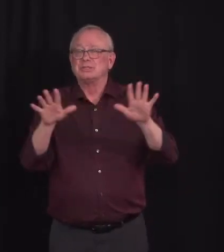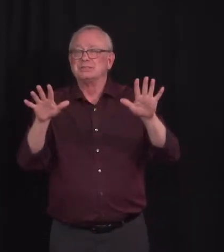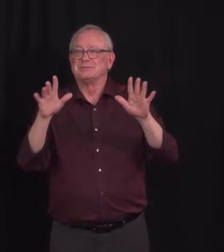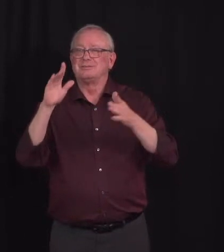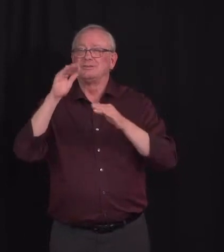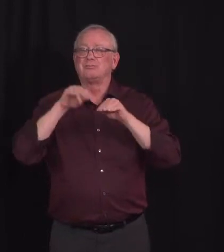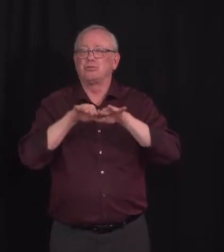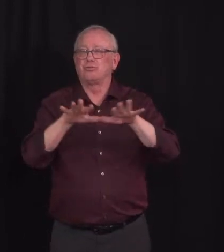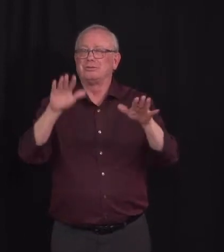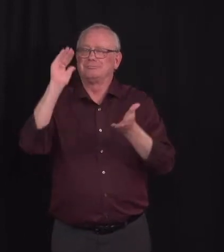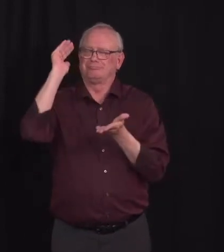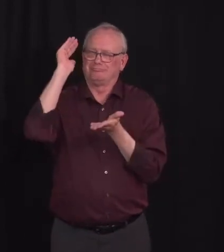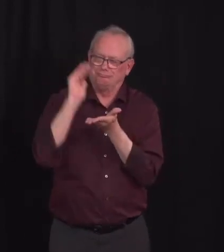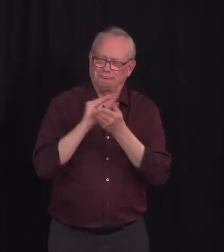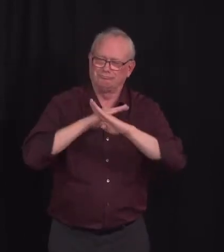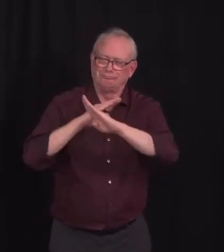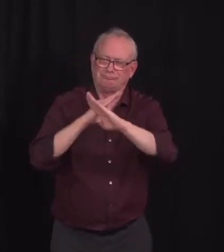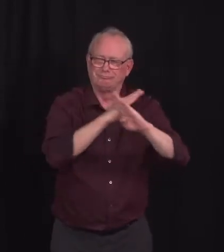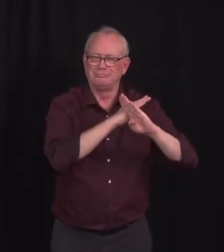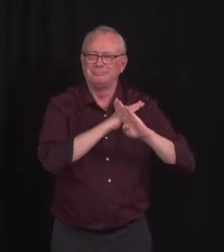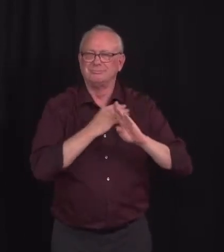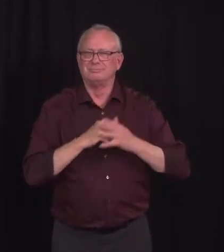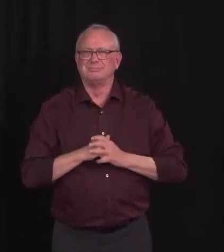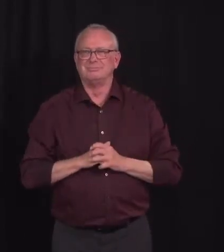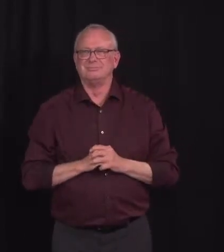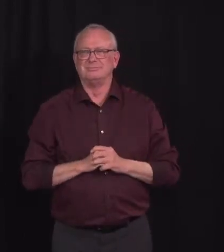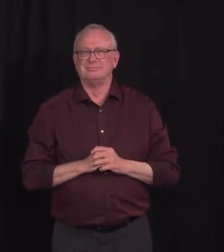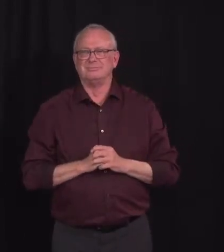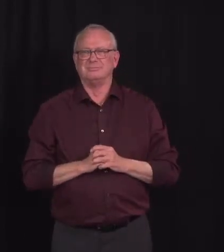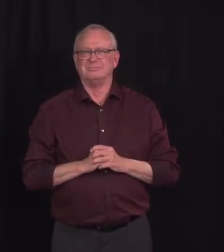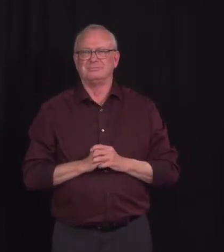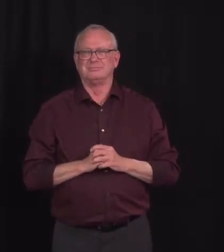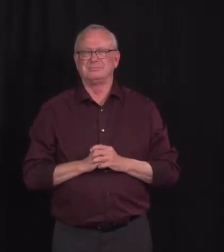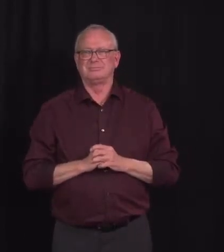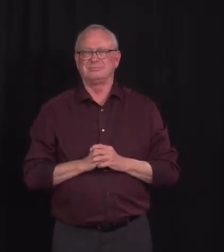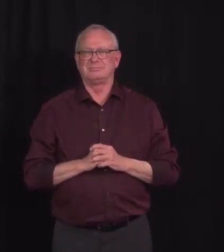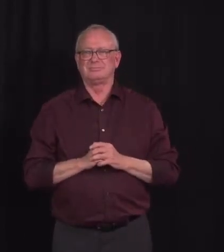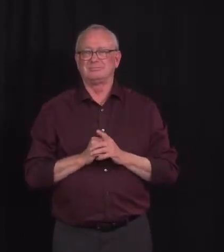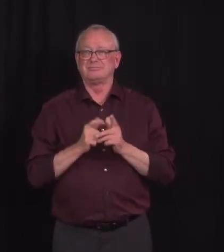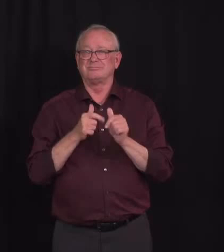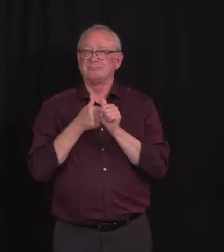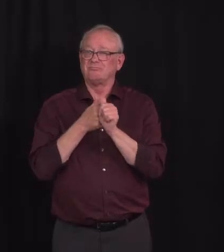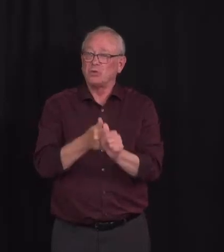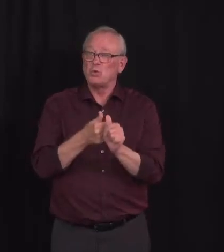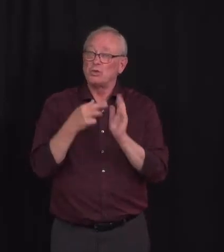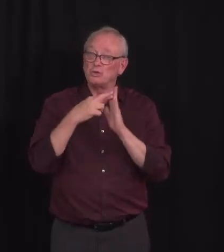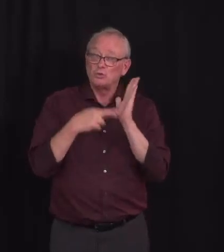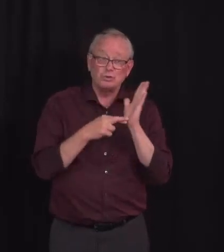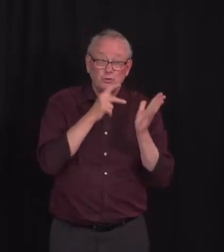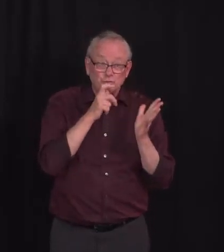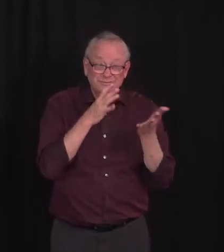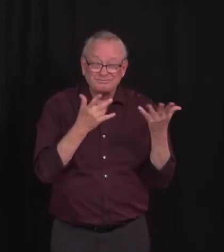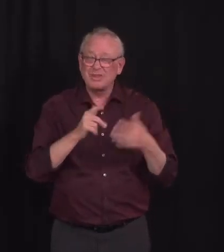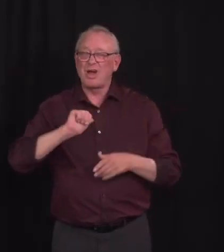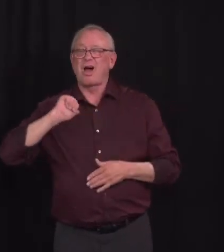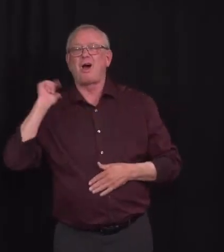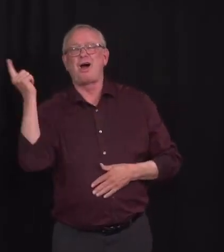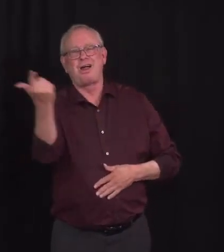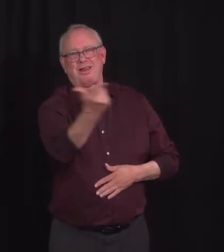that is something that all of us need to embrace. Operator, could you put through our final caller,